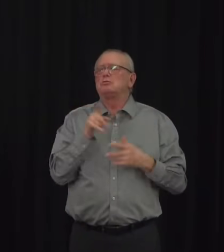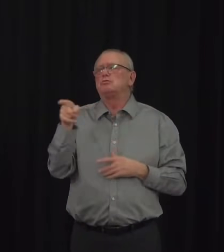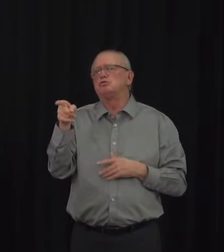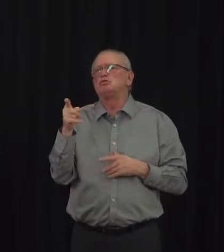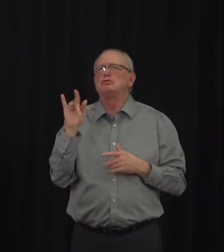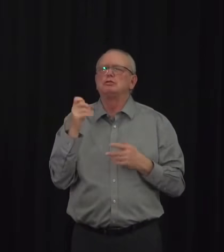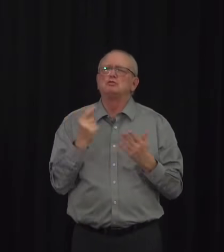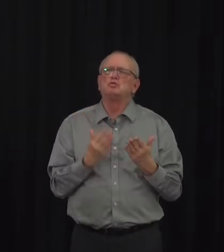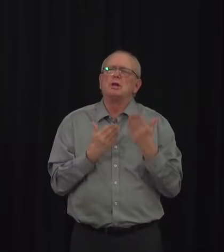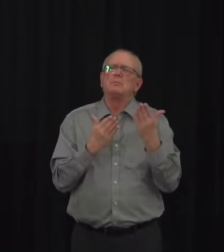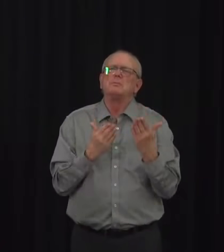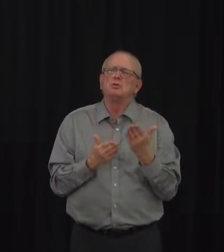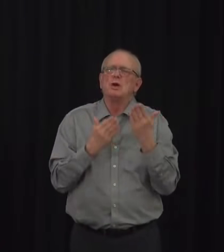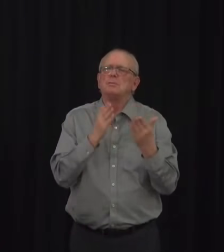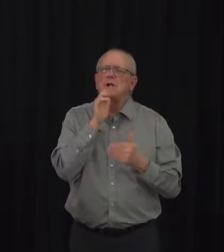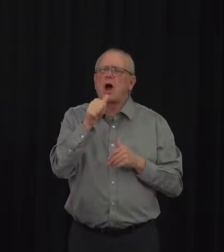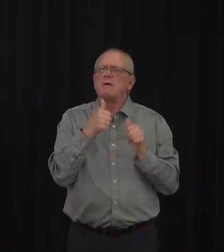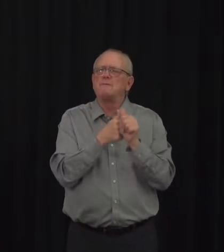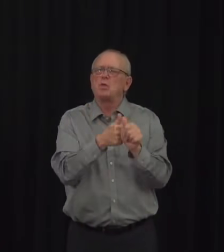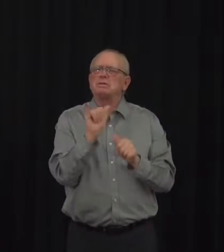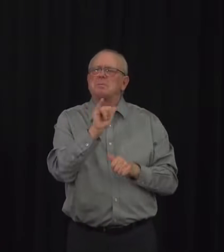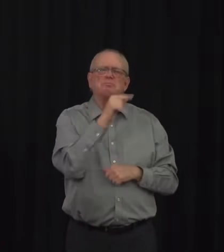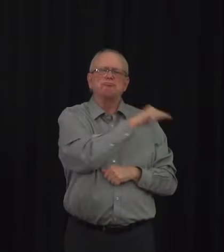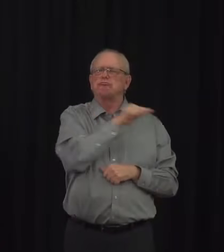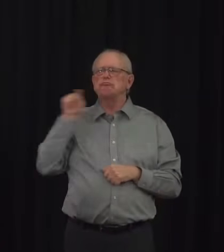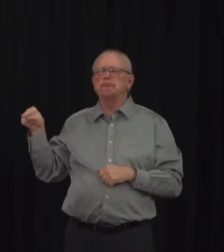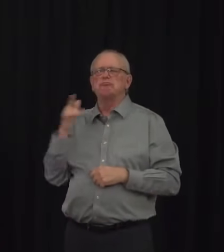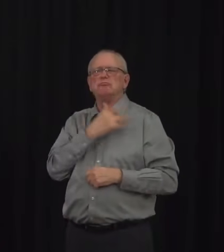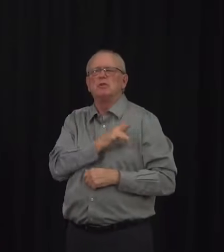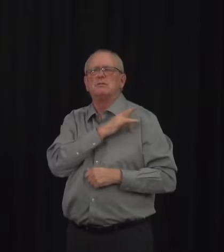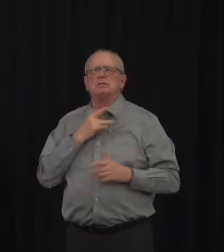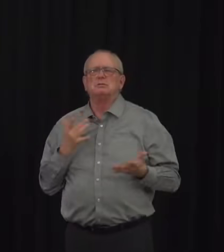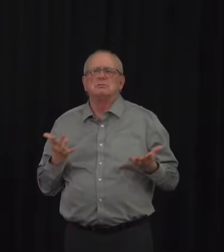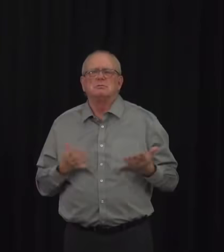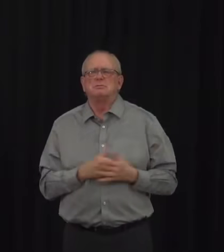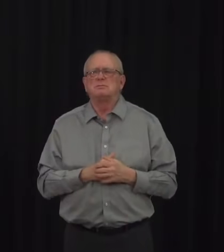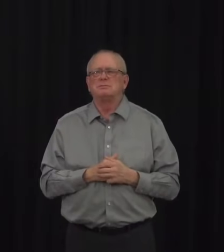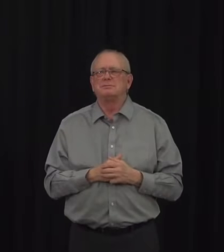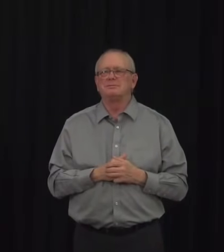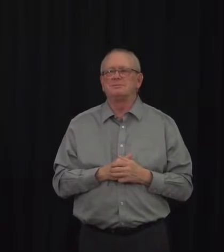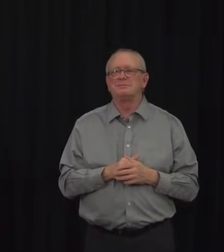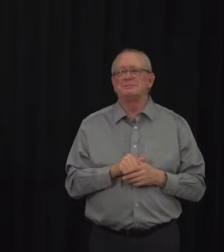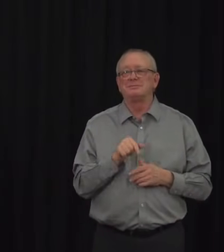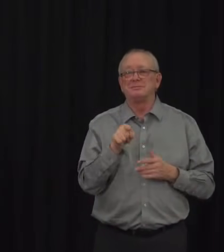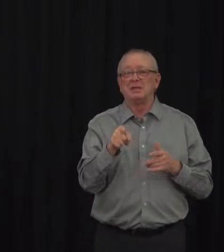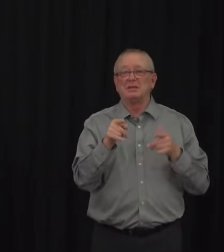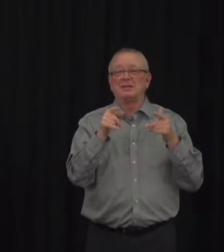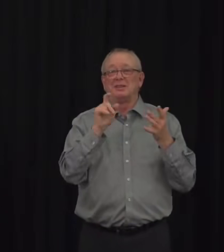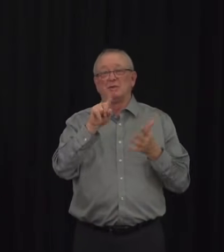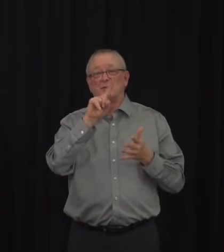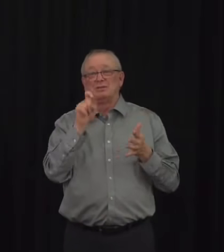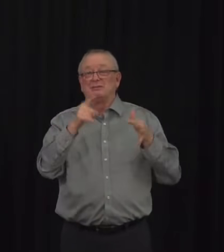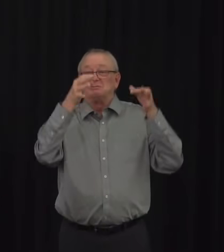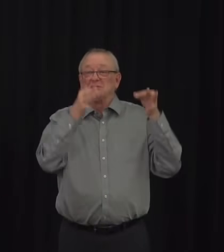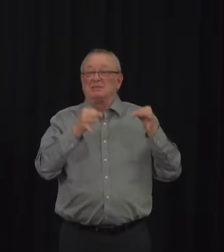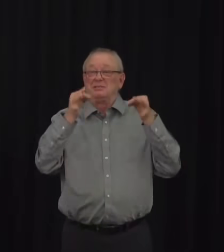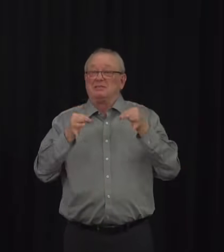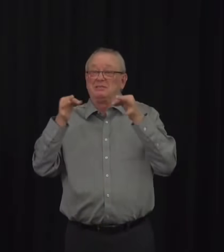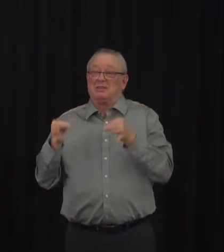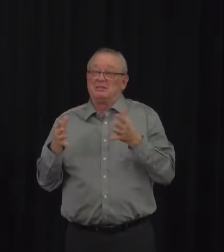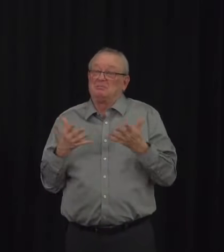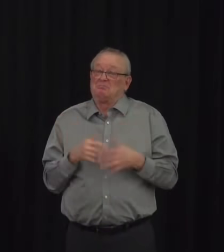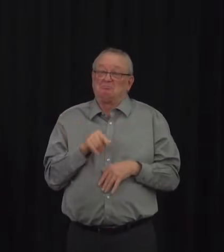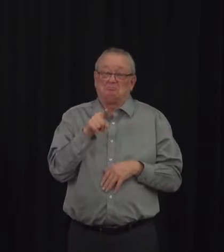Of course, I cannot speak for the Premier, so those questions in terms of the decisions on policy would be best directed